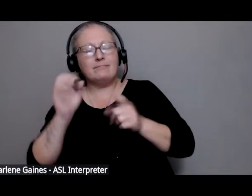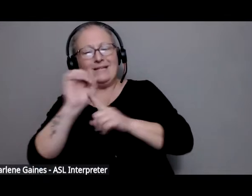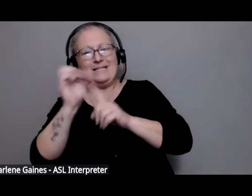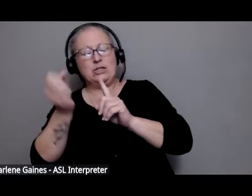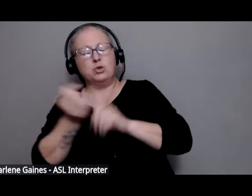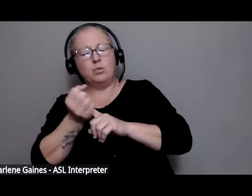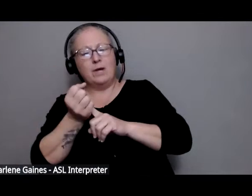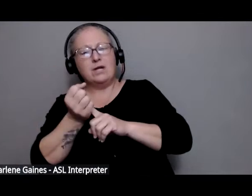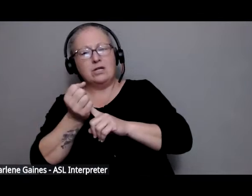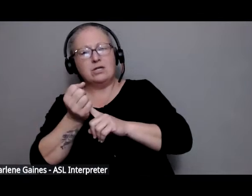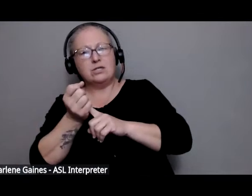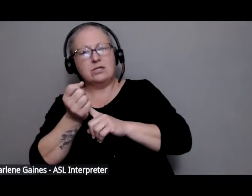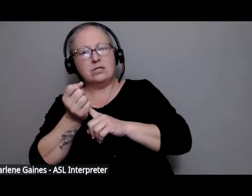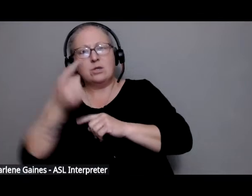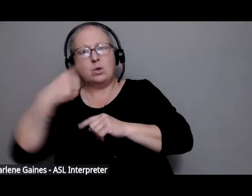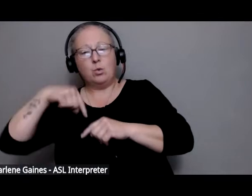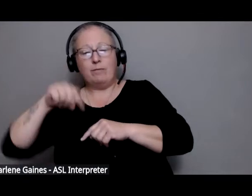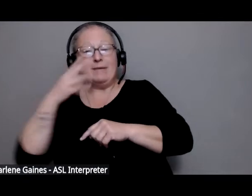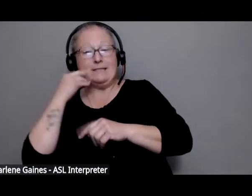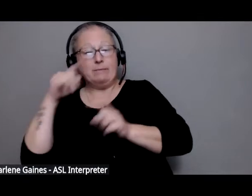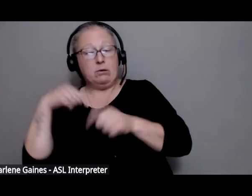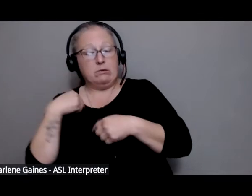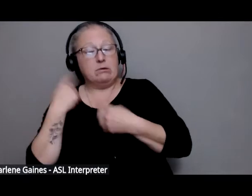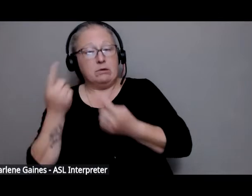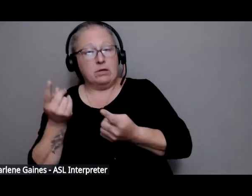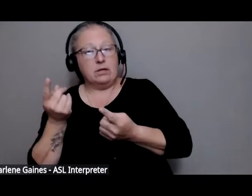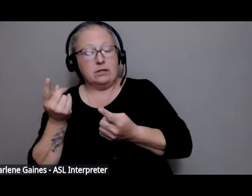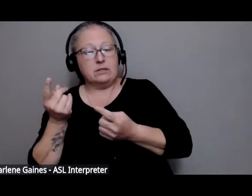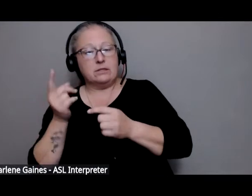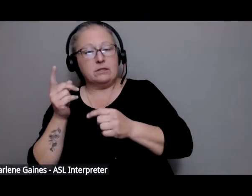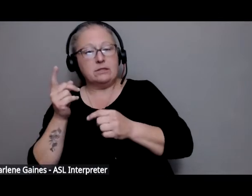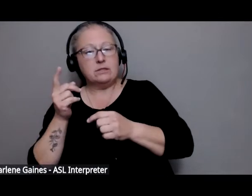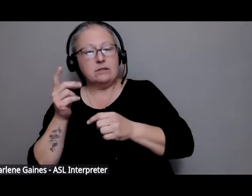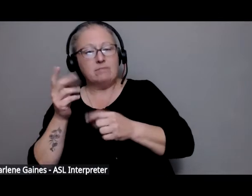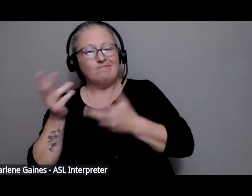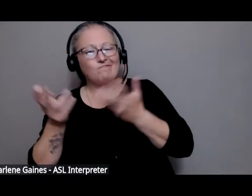that, you know, we've been experiencing lately with just